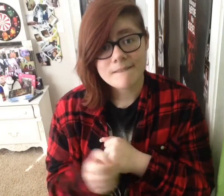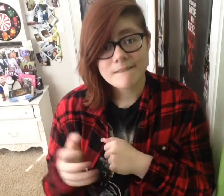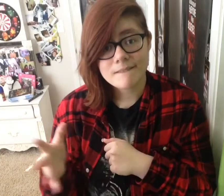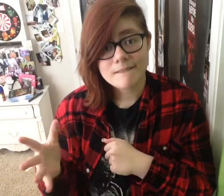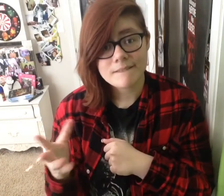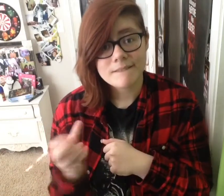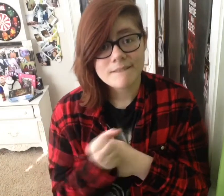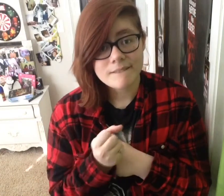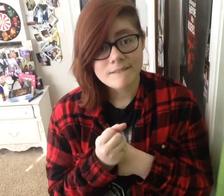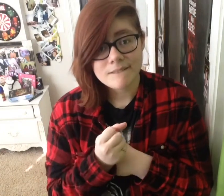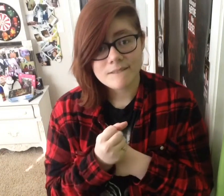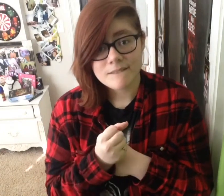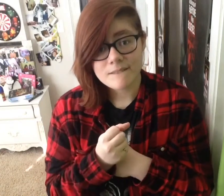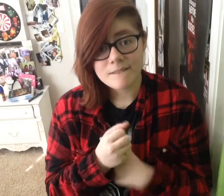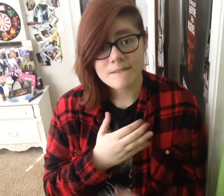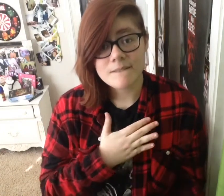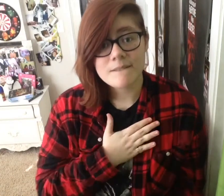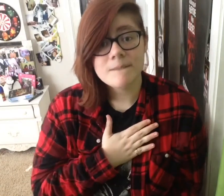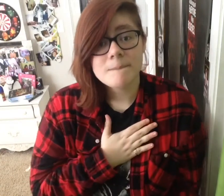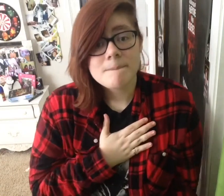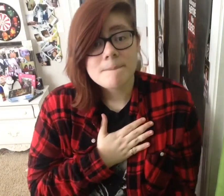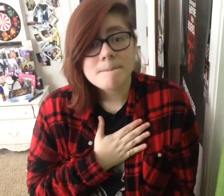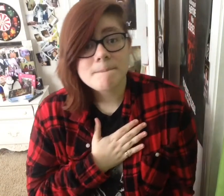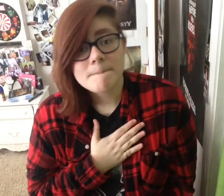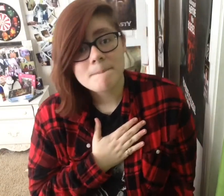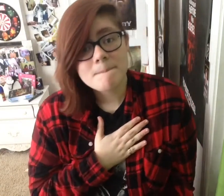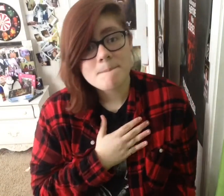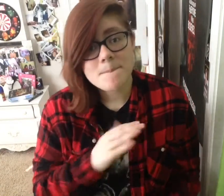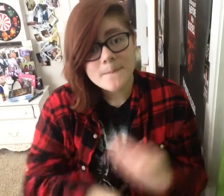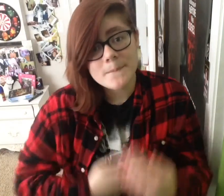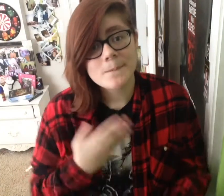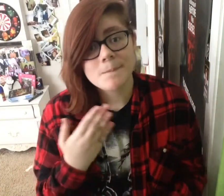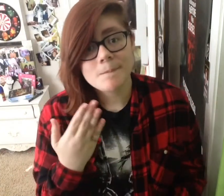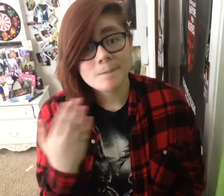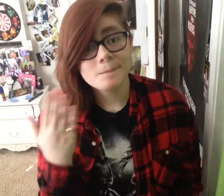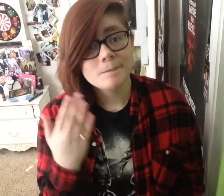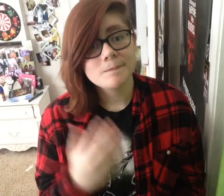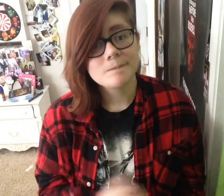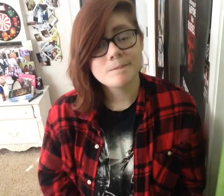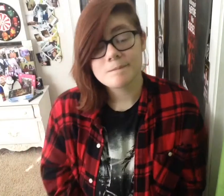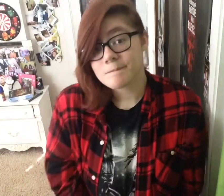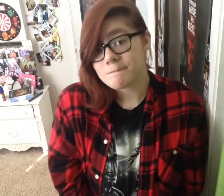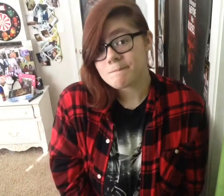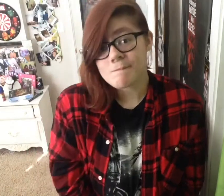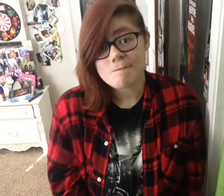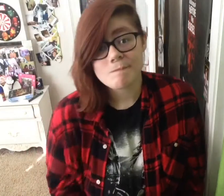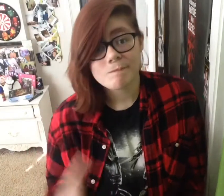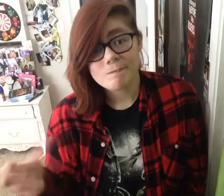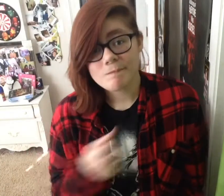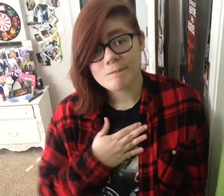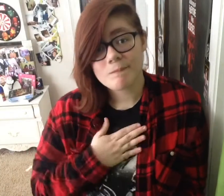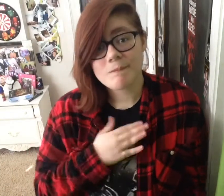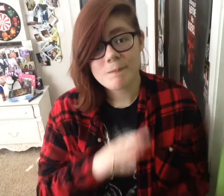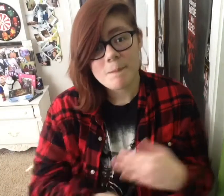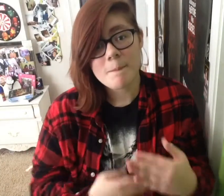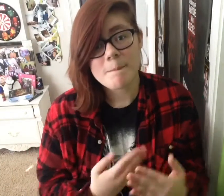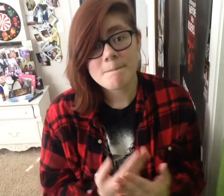Take my hand, take my whole